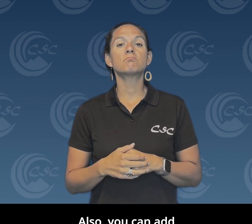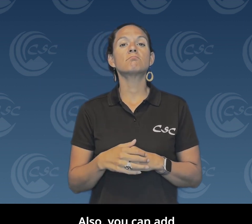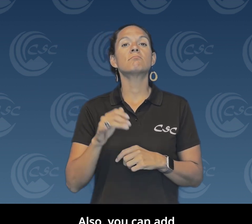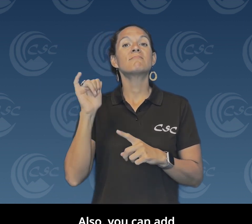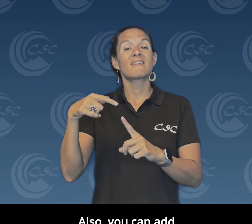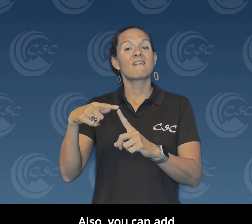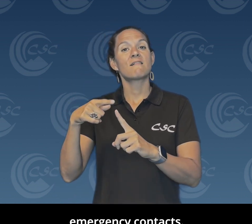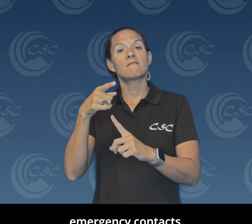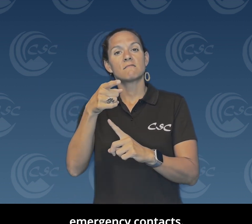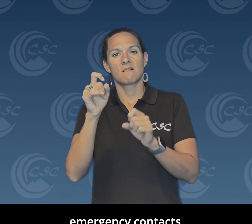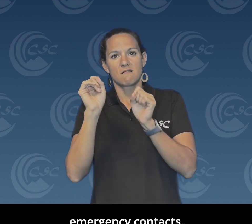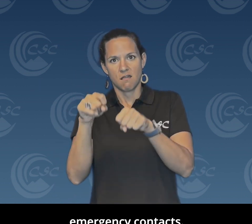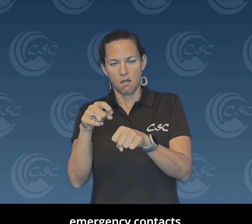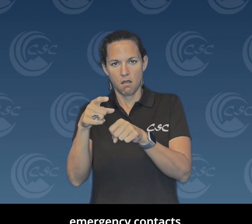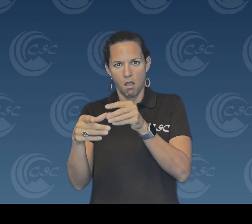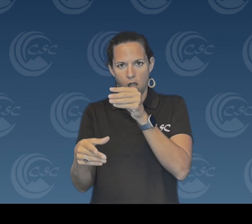you can add emergency contacts.